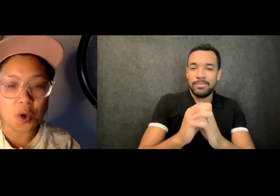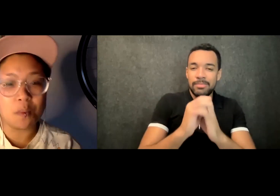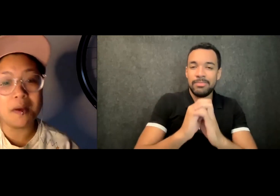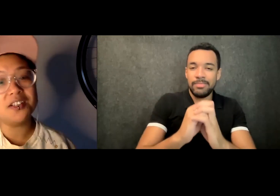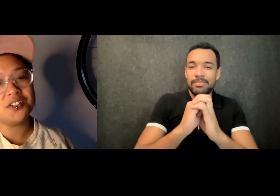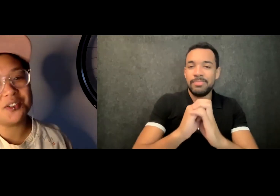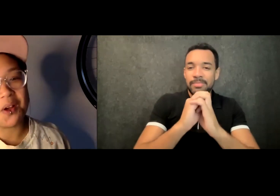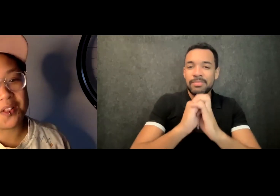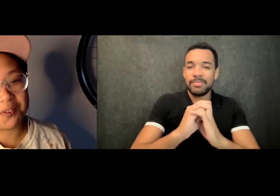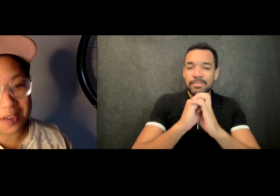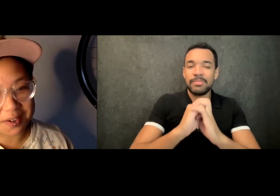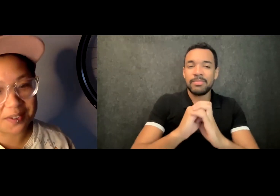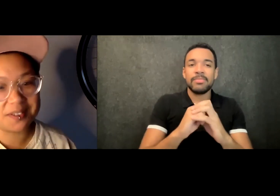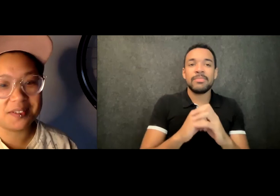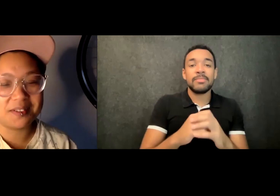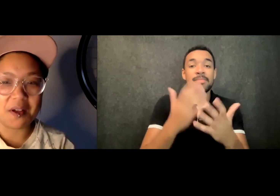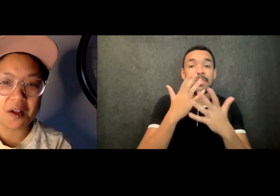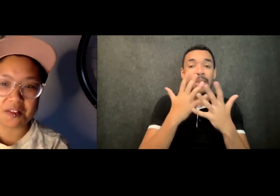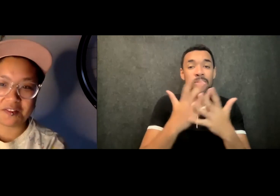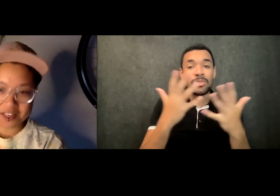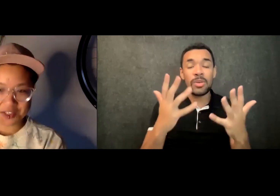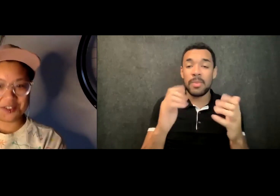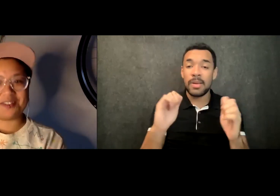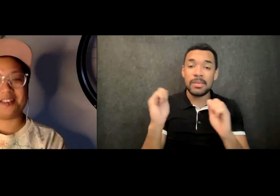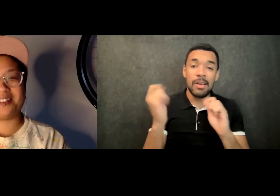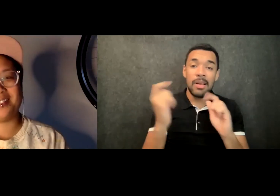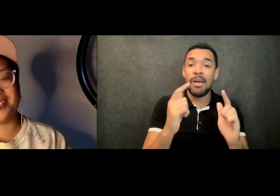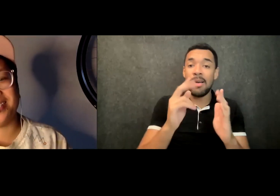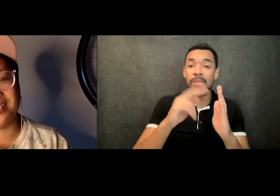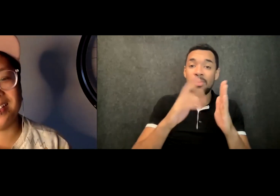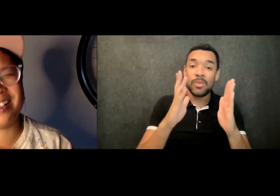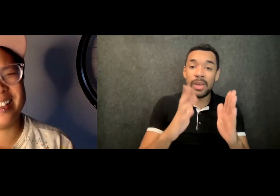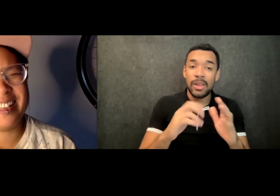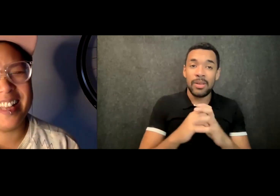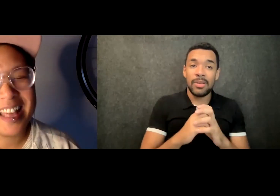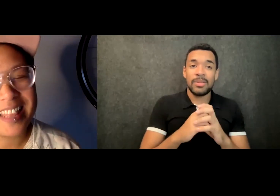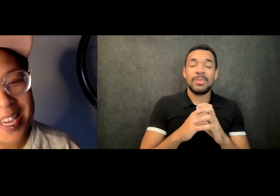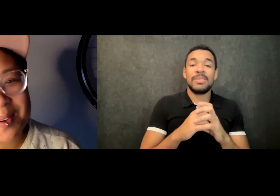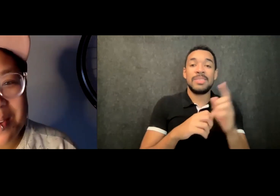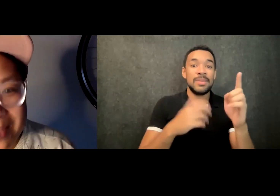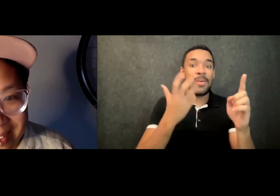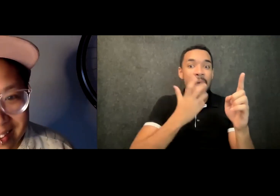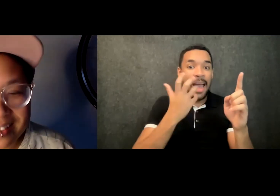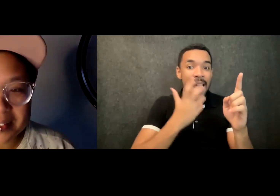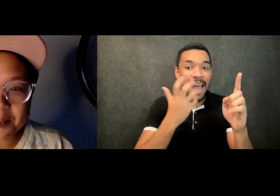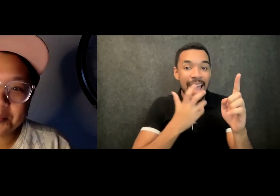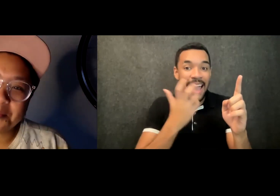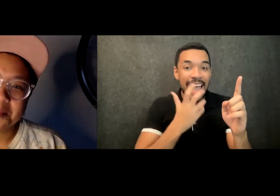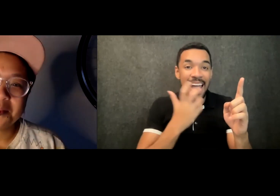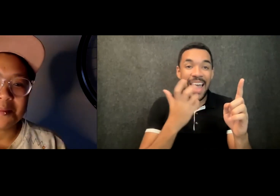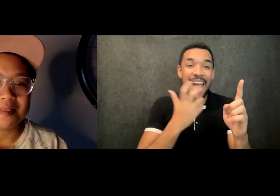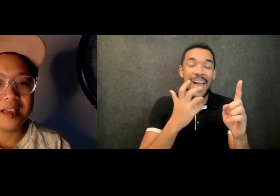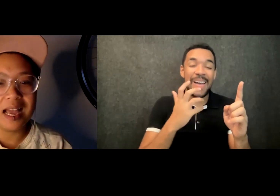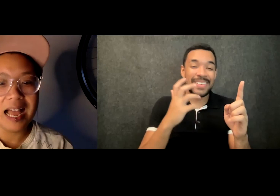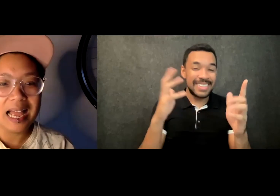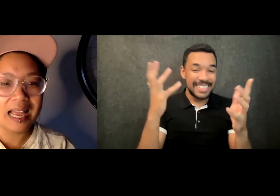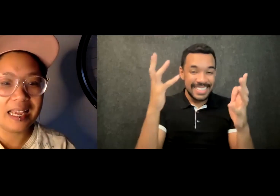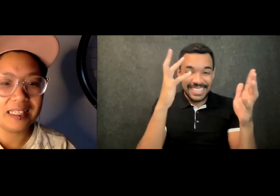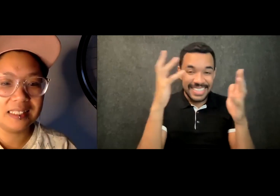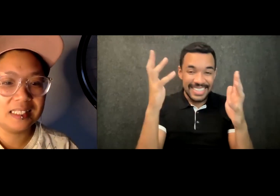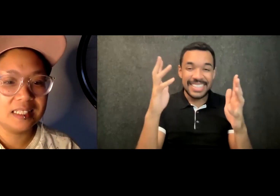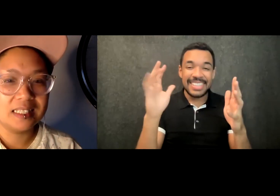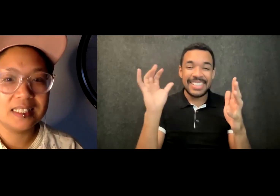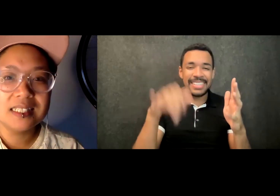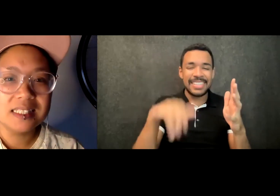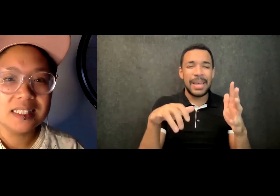Thank you so much, all the readers, all the features. Wow. Thank you. Hey, that